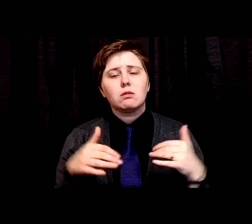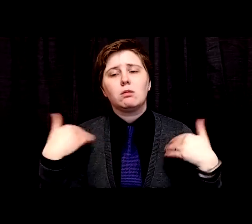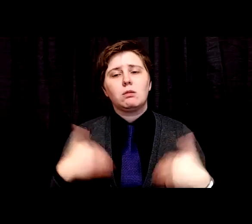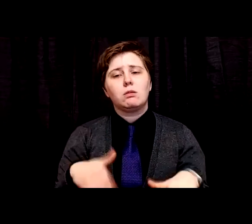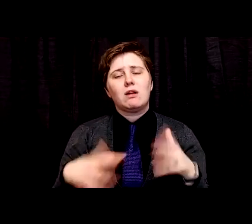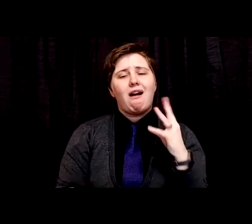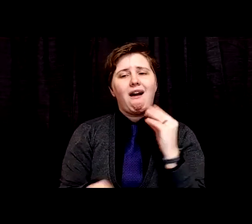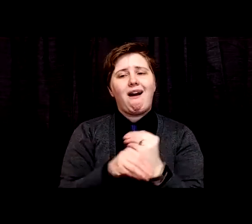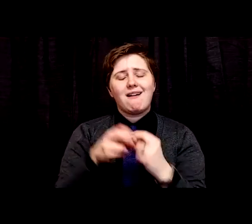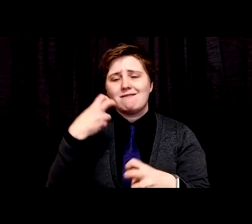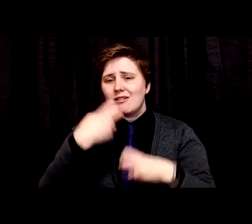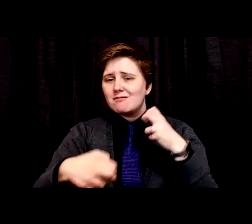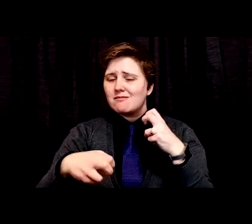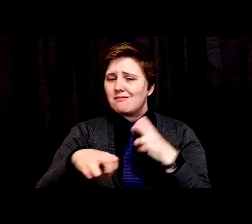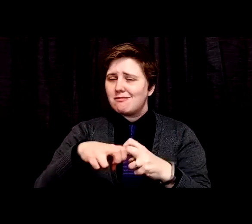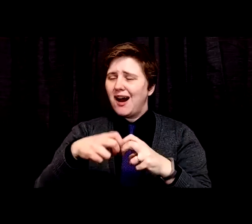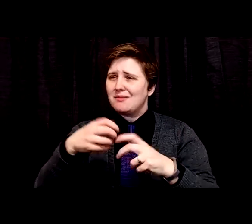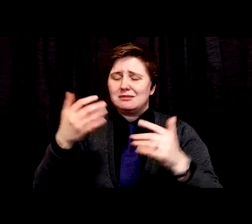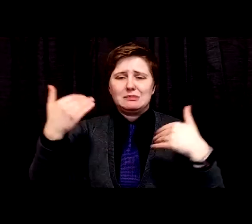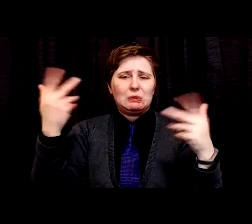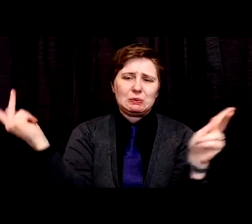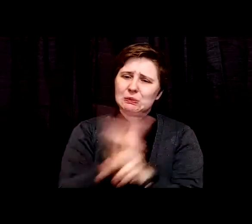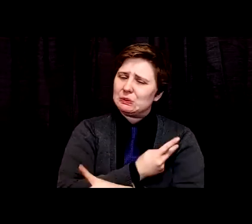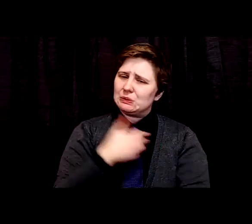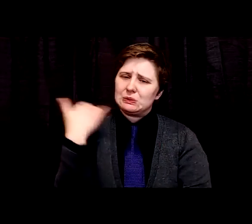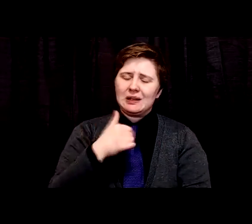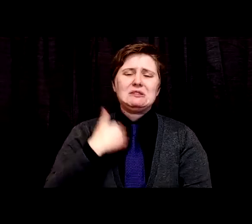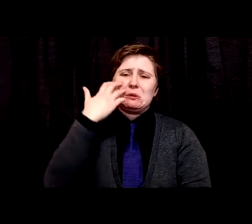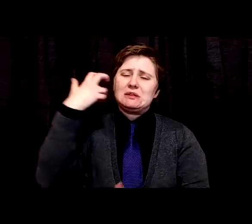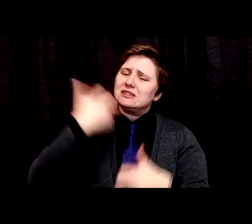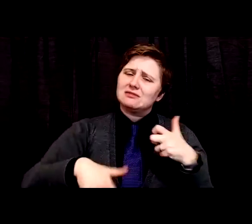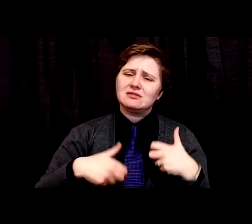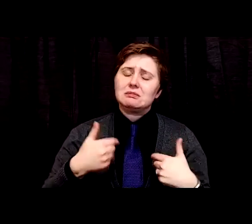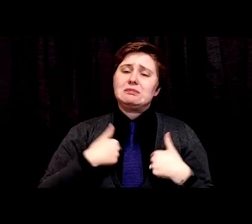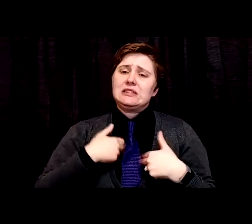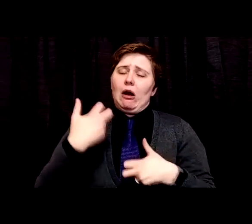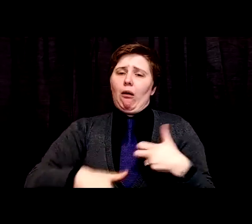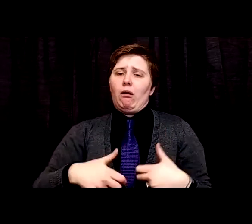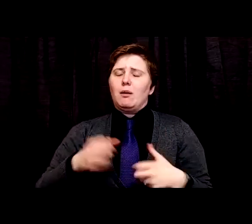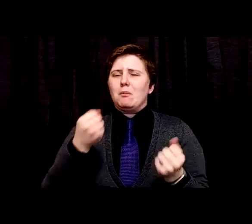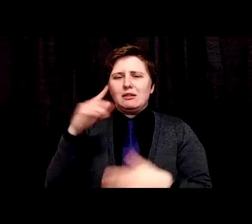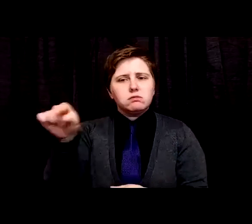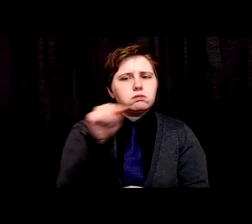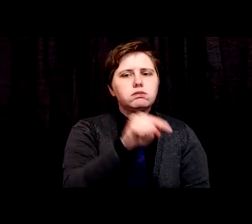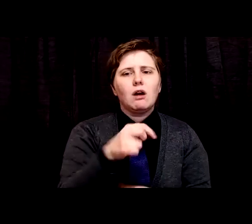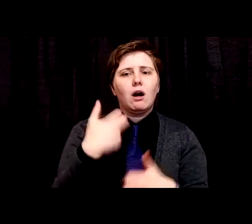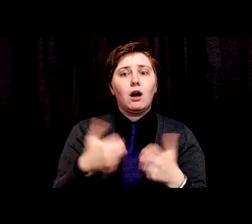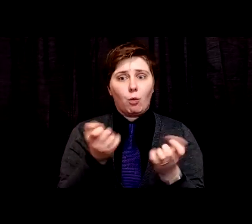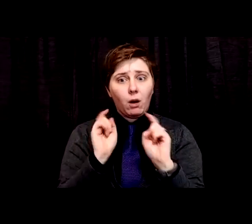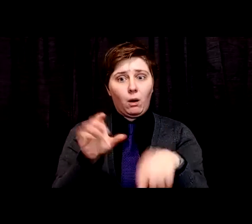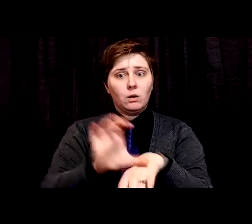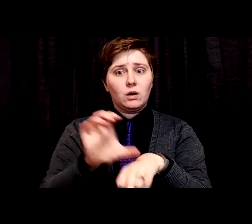the problem that we're trying to address. So I know it's hard. It's hard for me. I'm sure it's hard for a lot of people who want to go to church